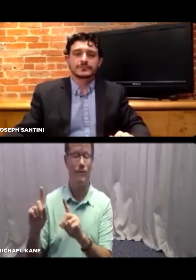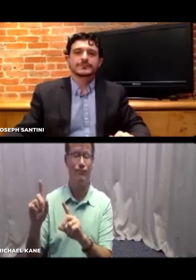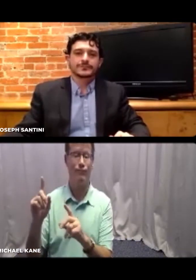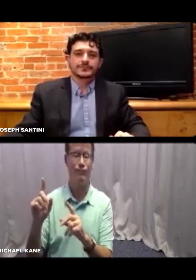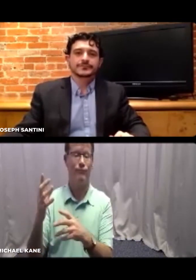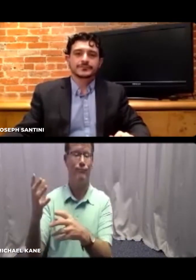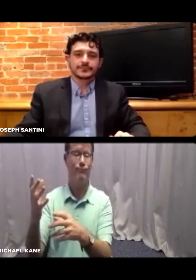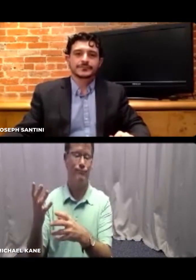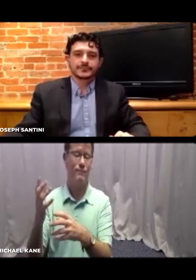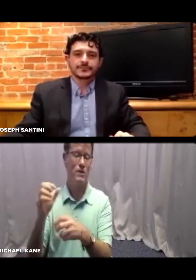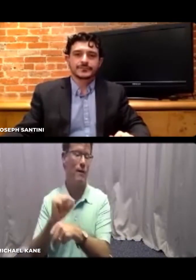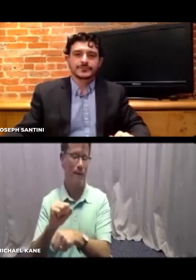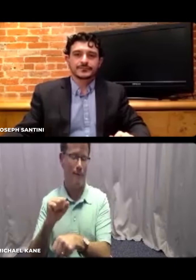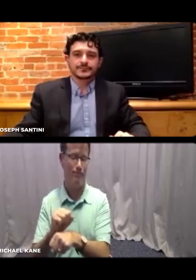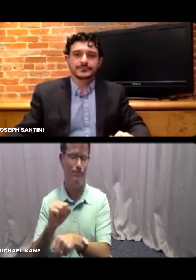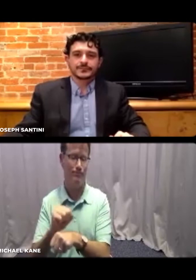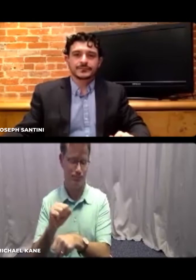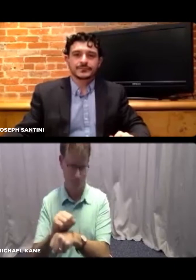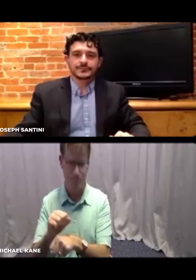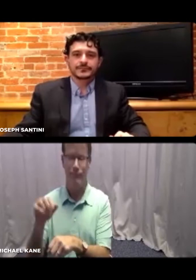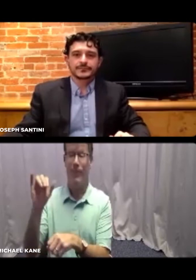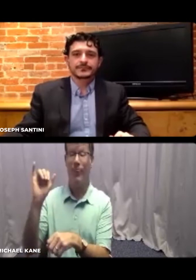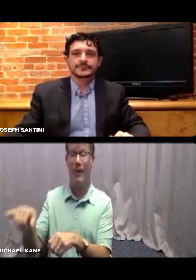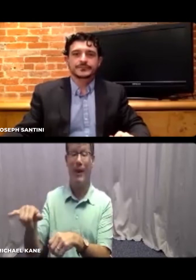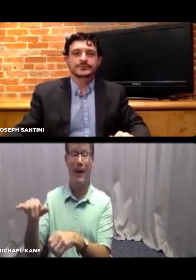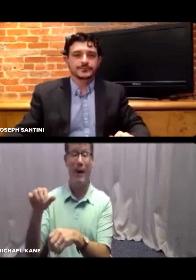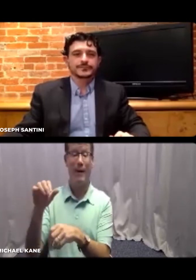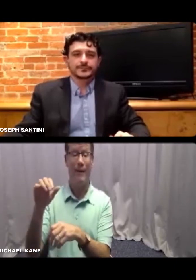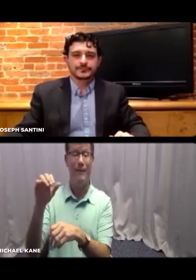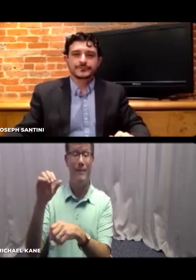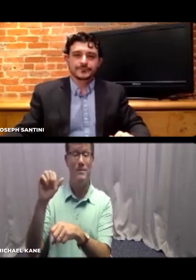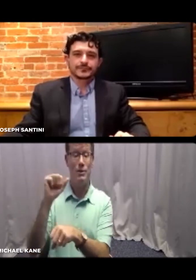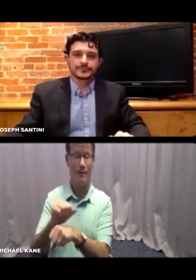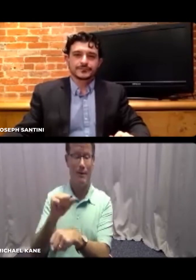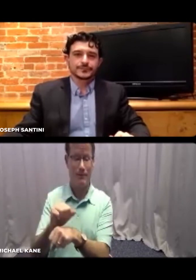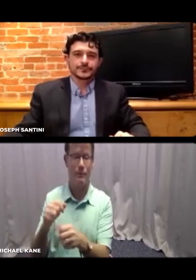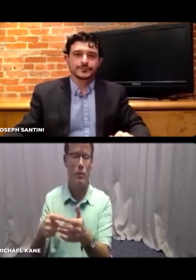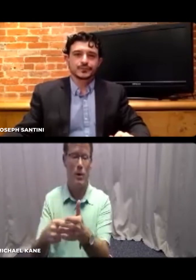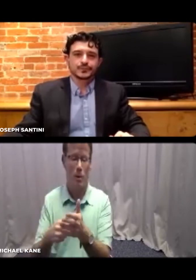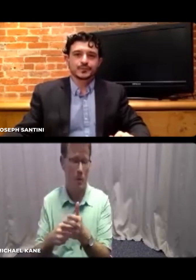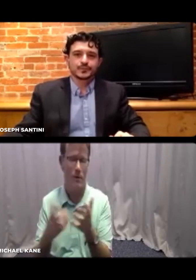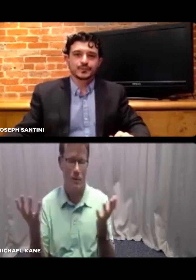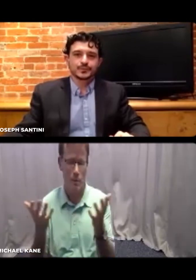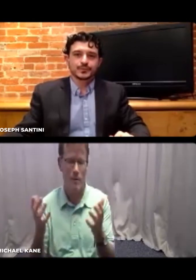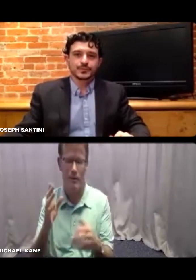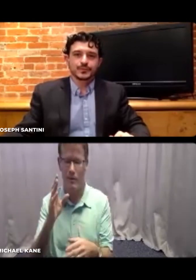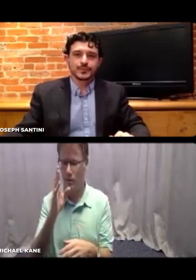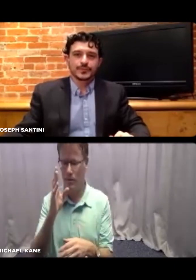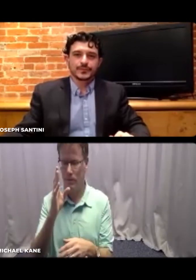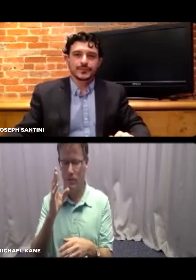She had a job, and that job required direct deposit.